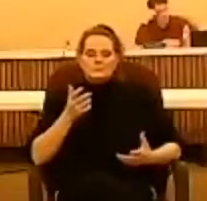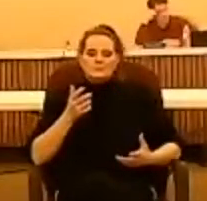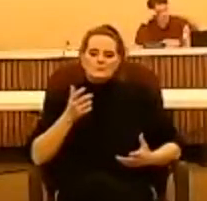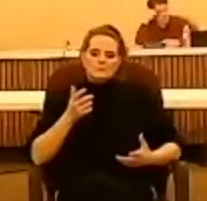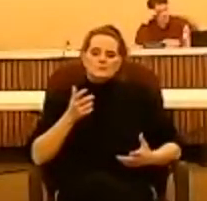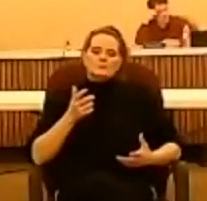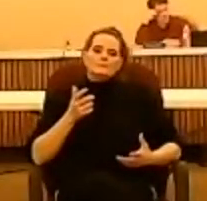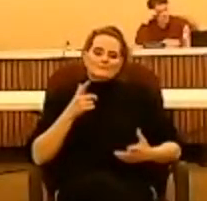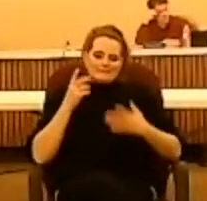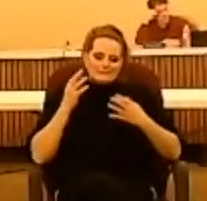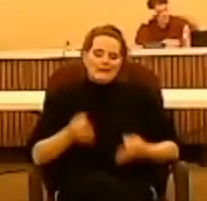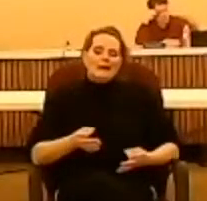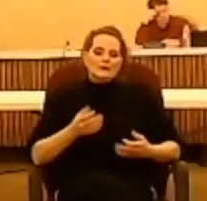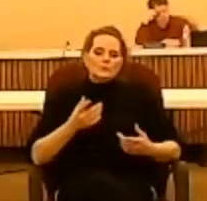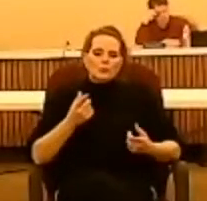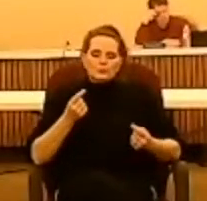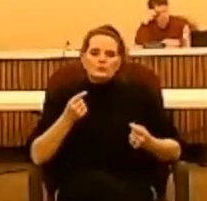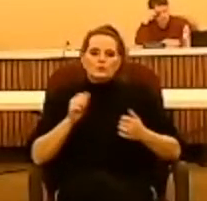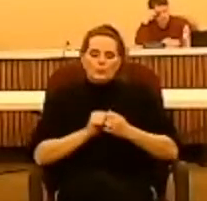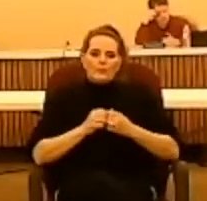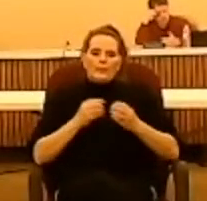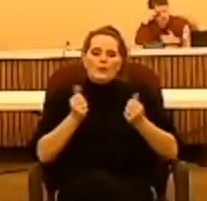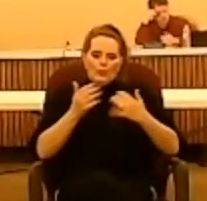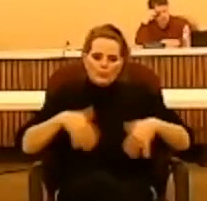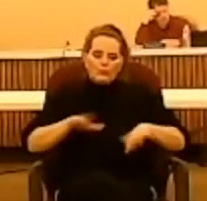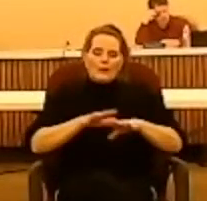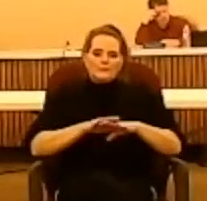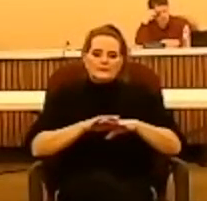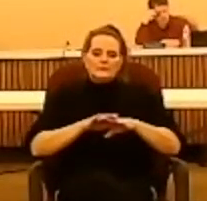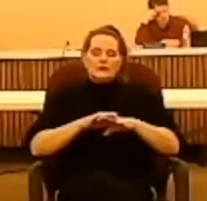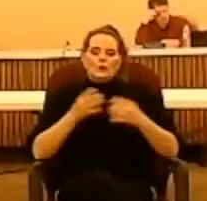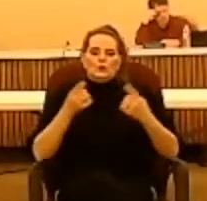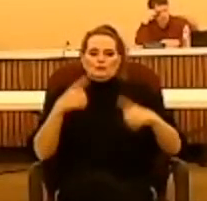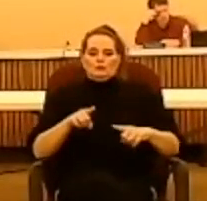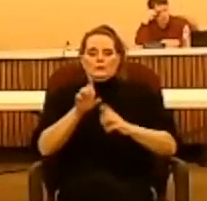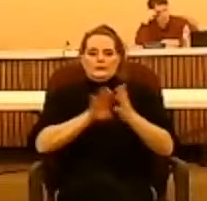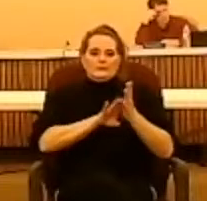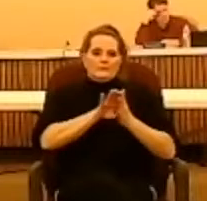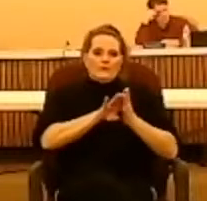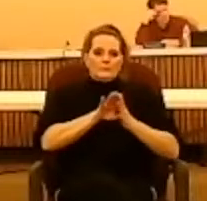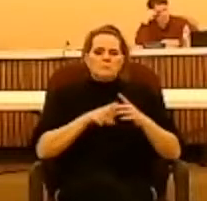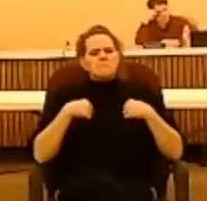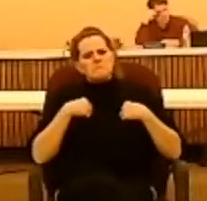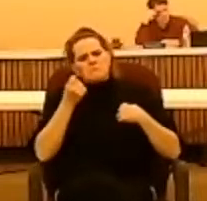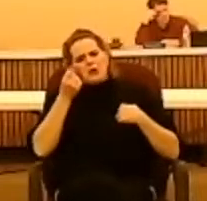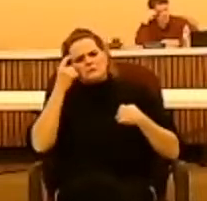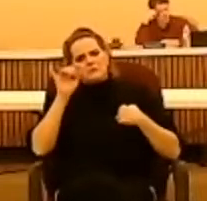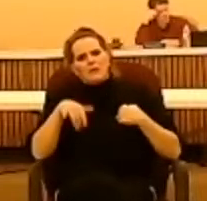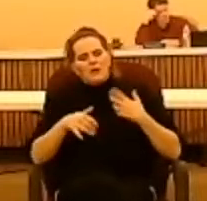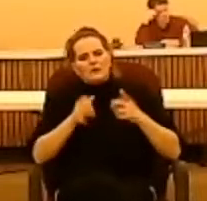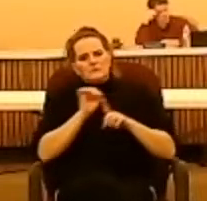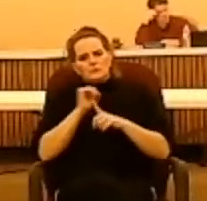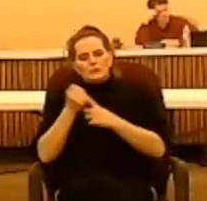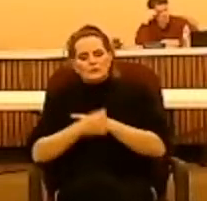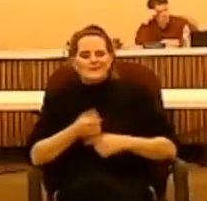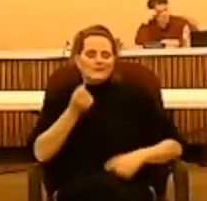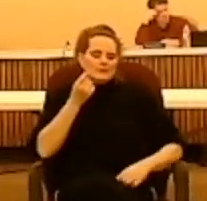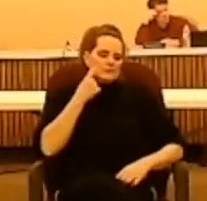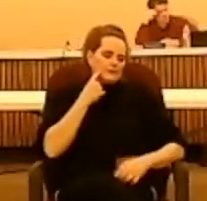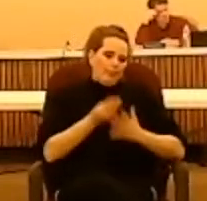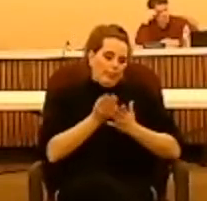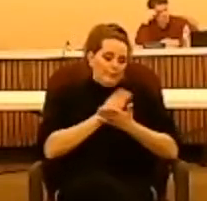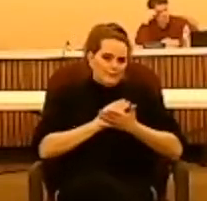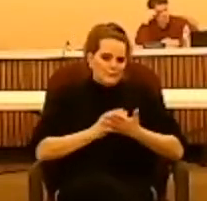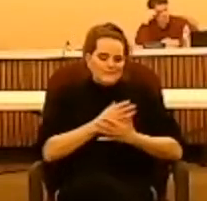property as they develop it, which I can understand. But put it this way, with the budget and especially